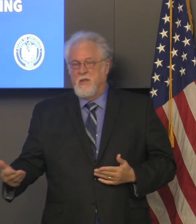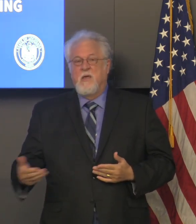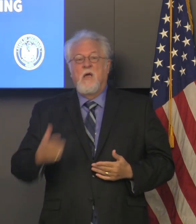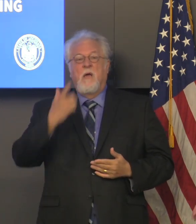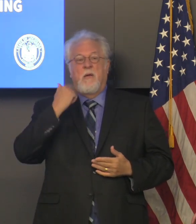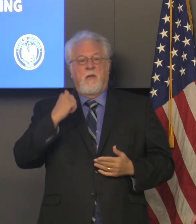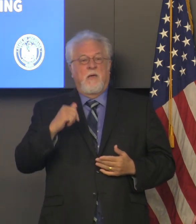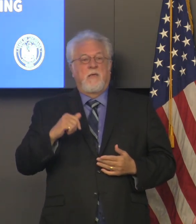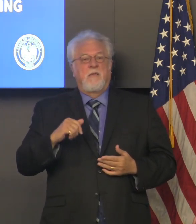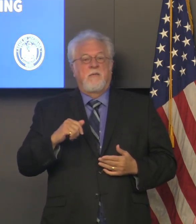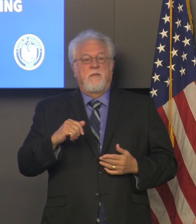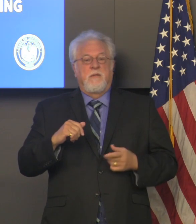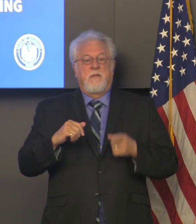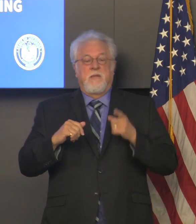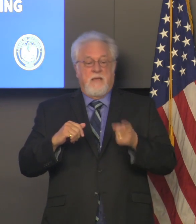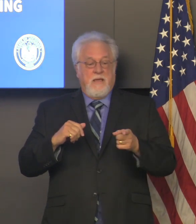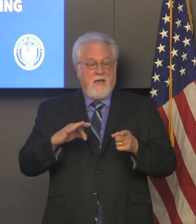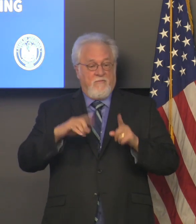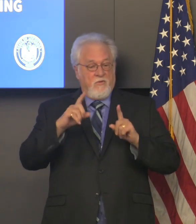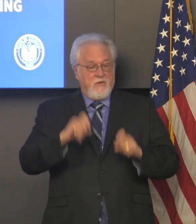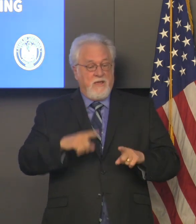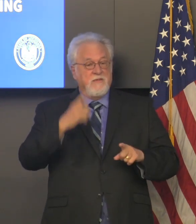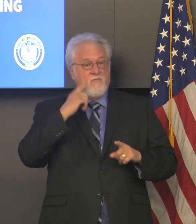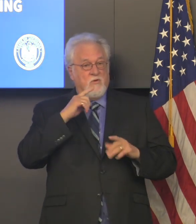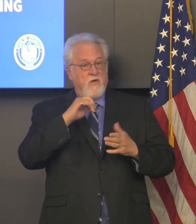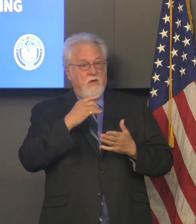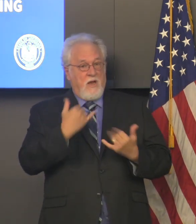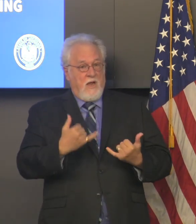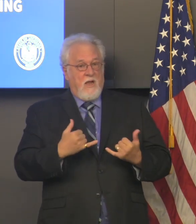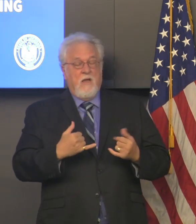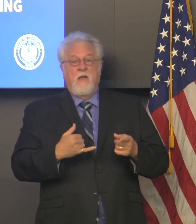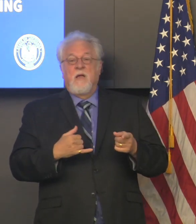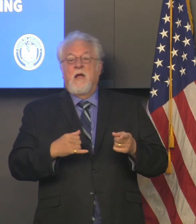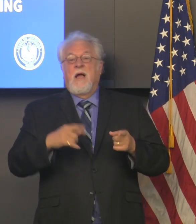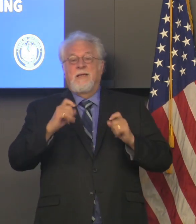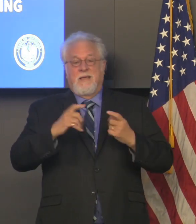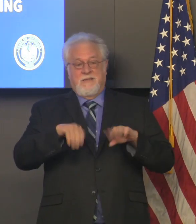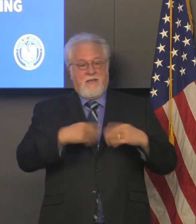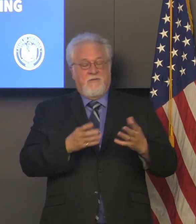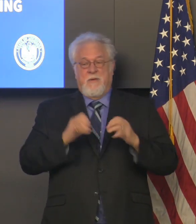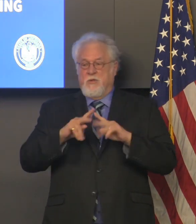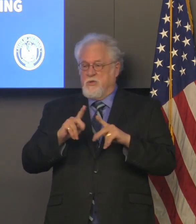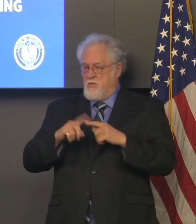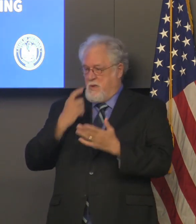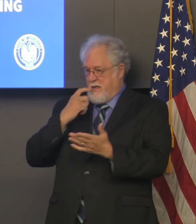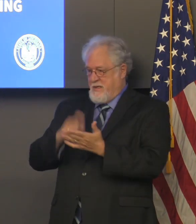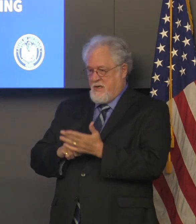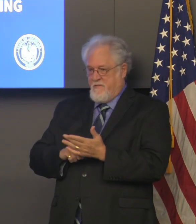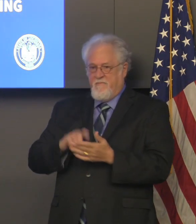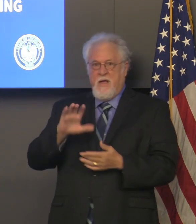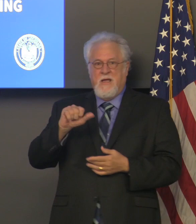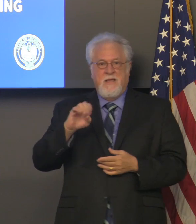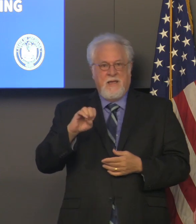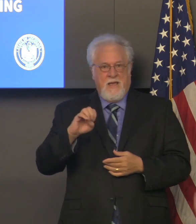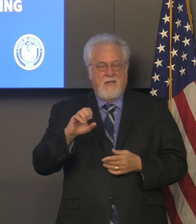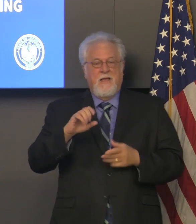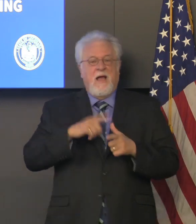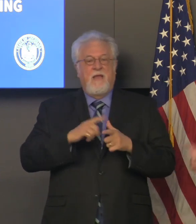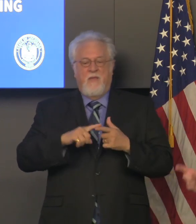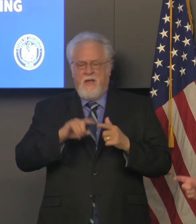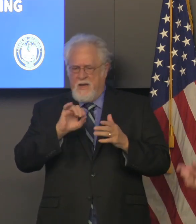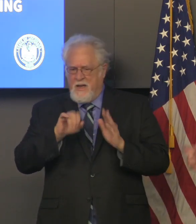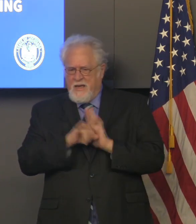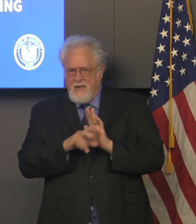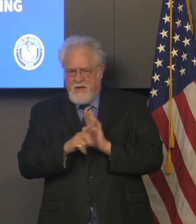because a case exists whether you test for it or not. It's just the test gives you an opportunity to identify the case and then identify